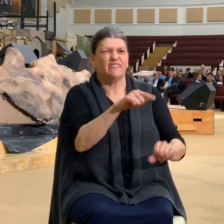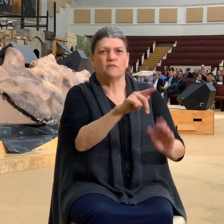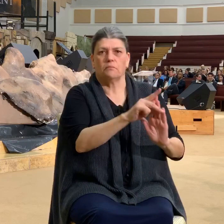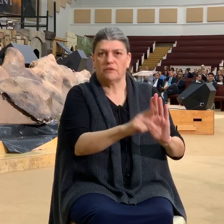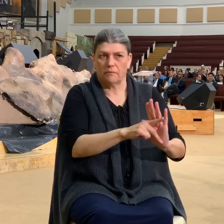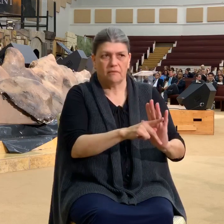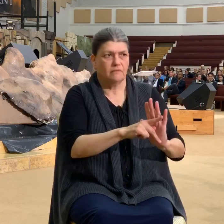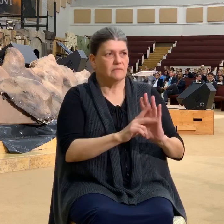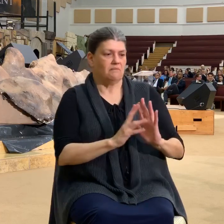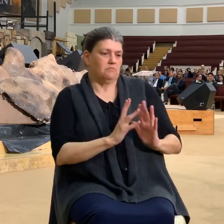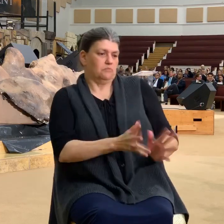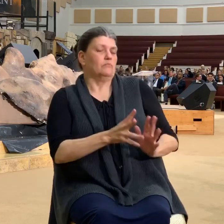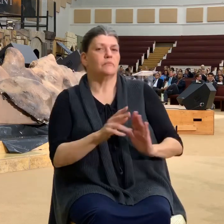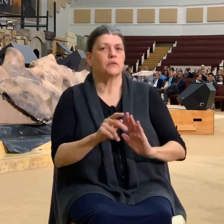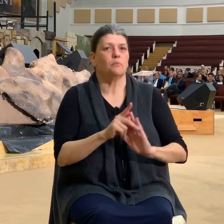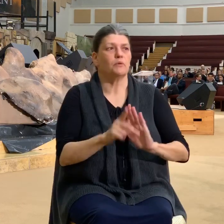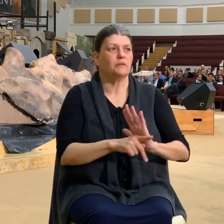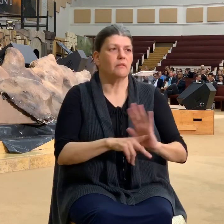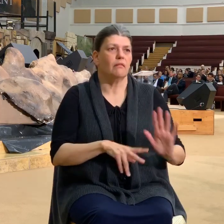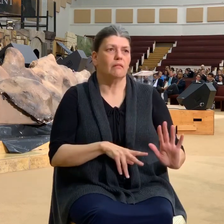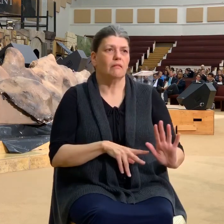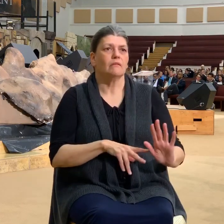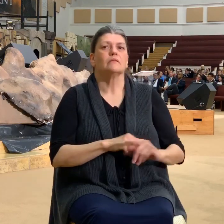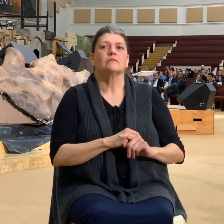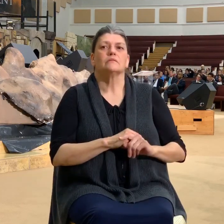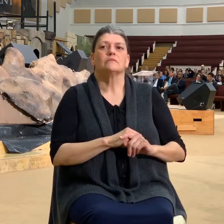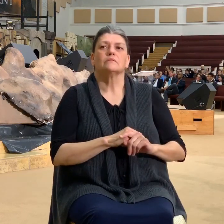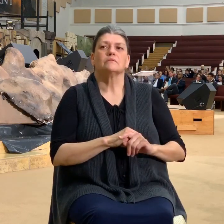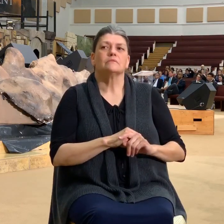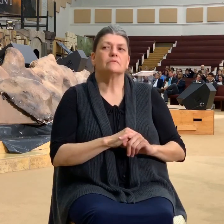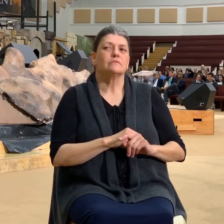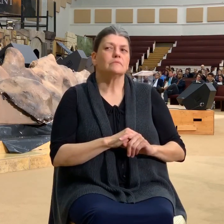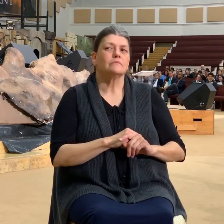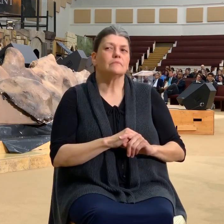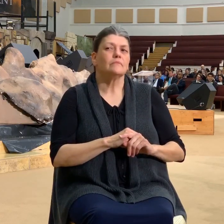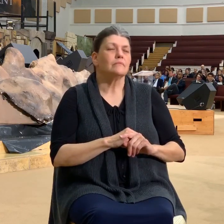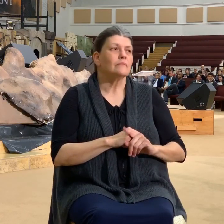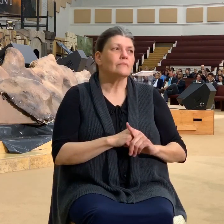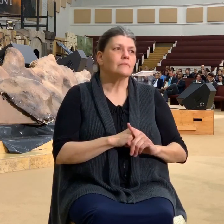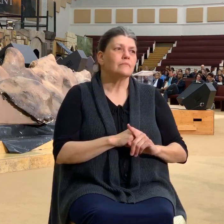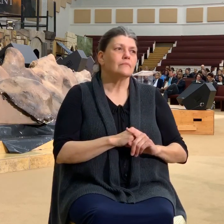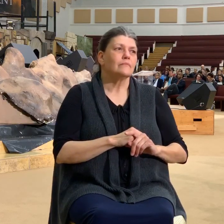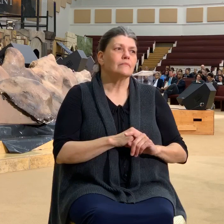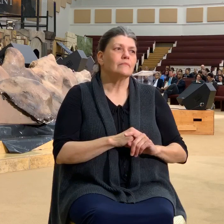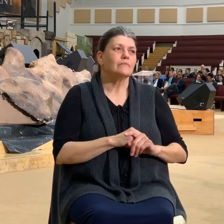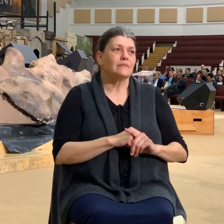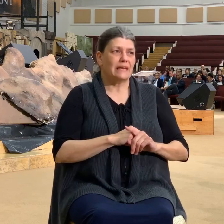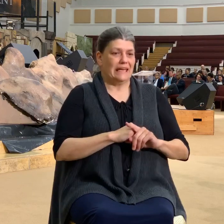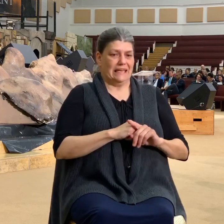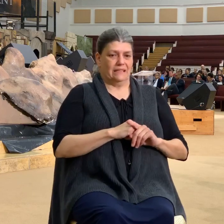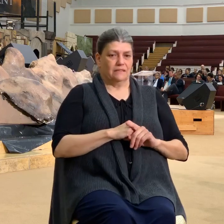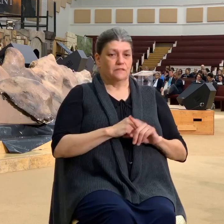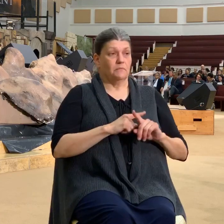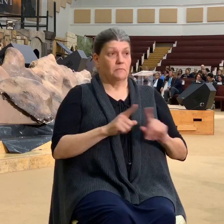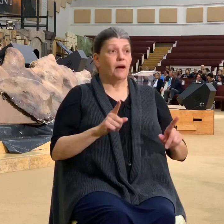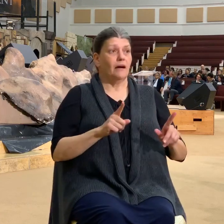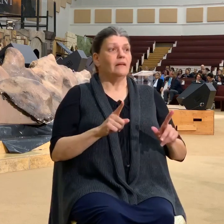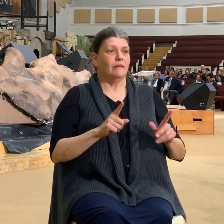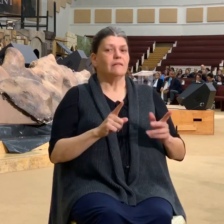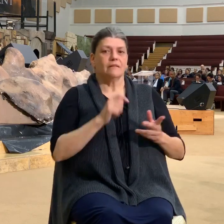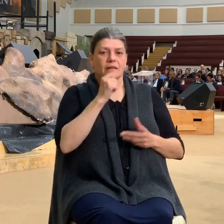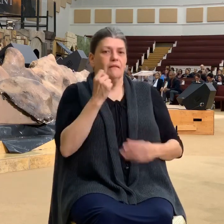are listed in the 11th chapter of the book of 1 Corinthians several reasons